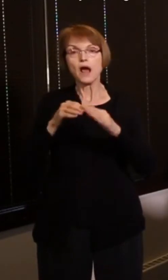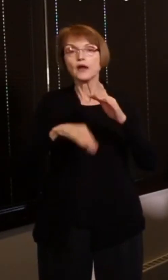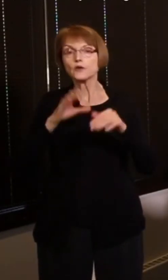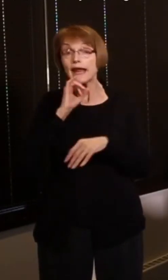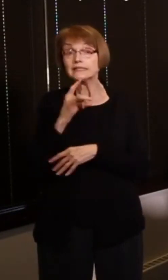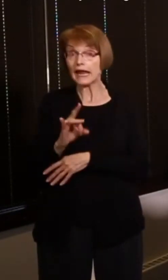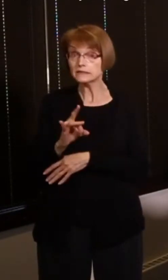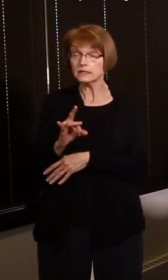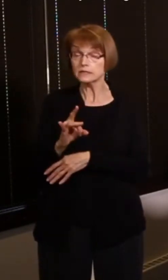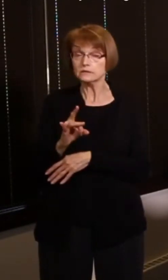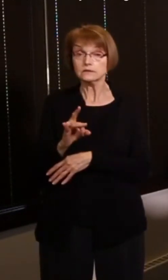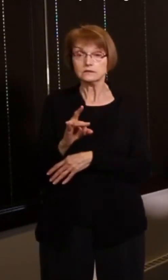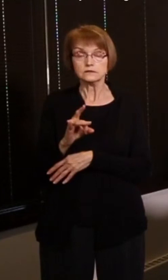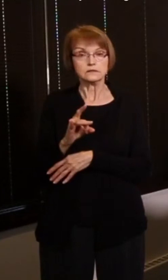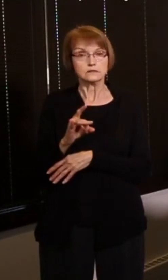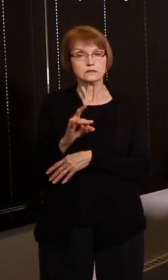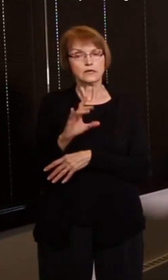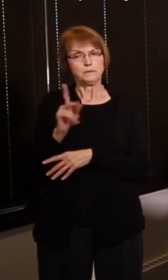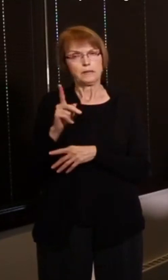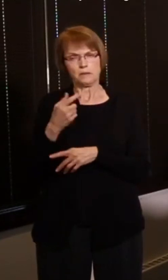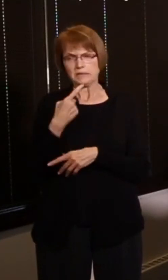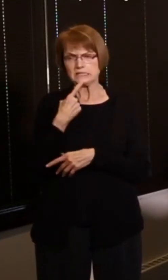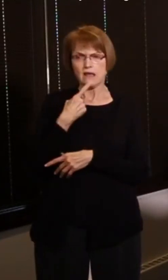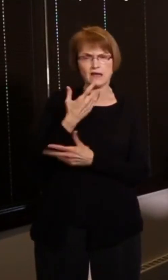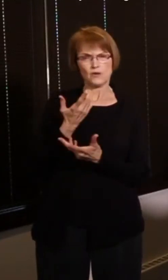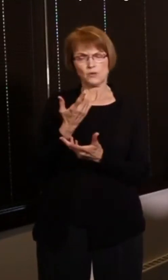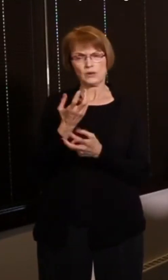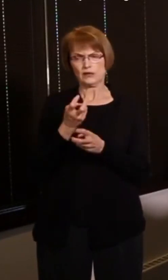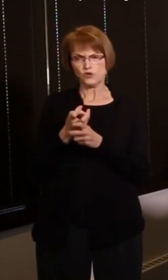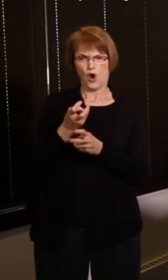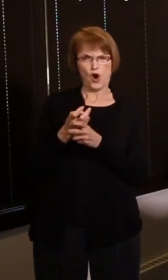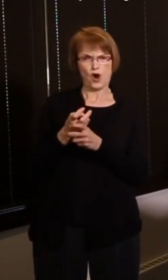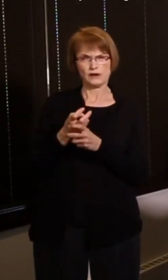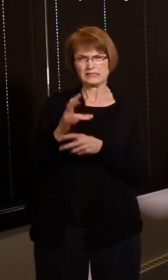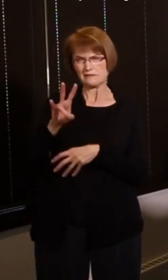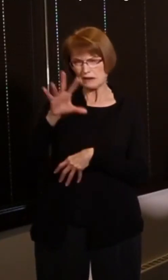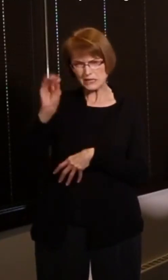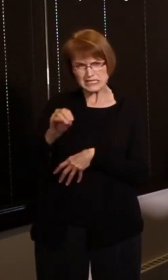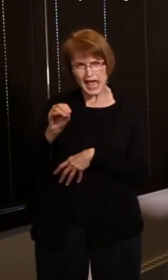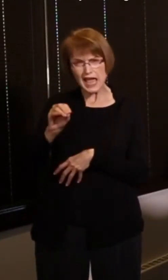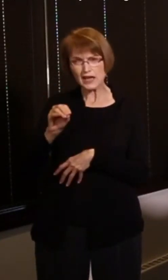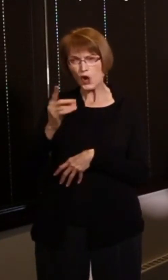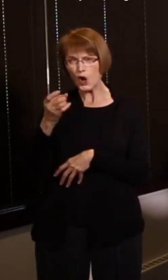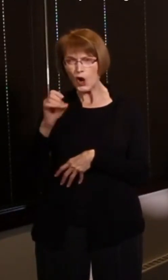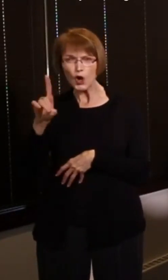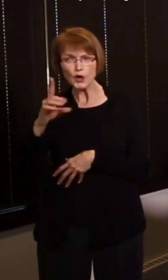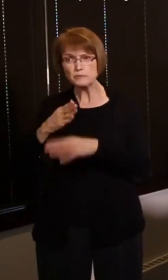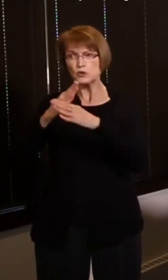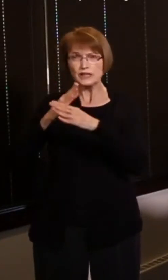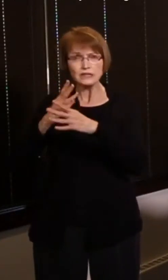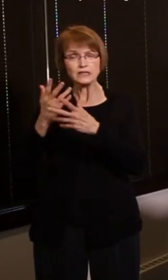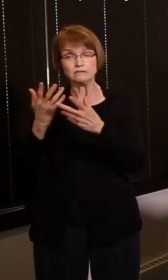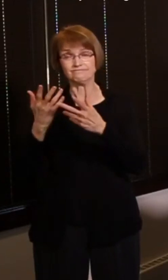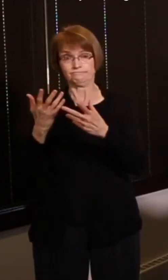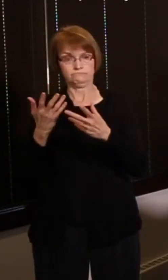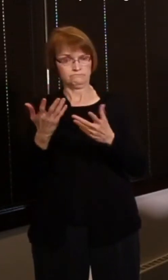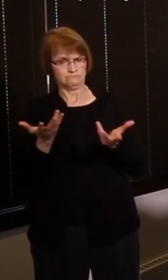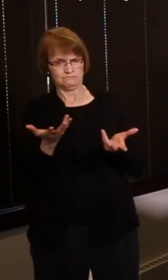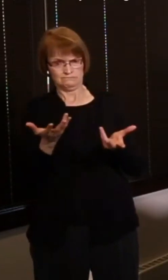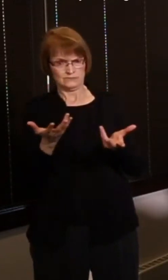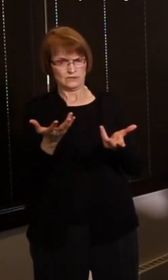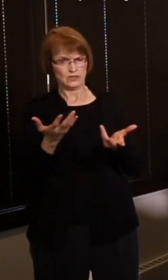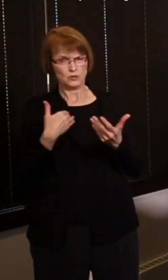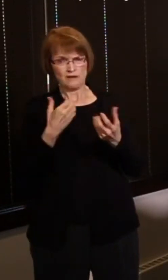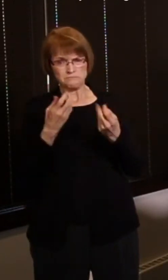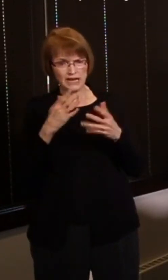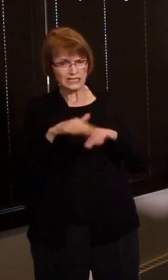18. And so people have been pointing out that it's hard to reach that herd immunity population when you still have a significant percentage of children